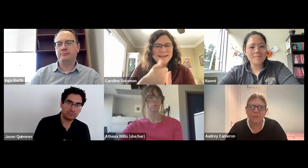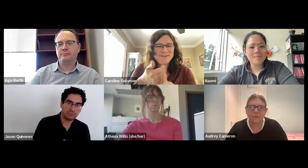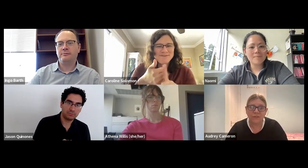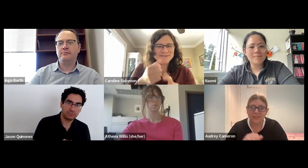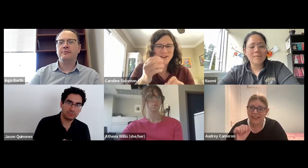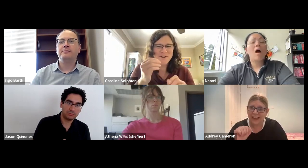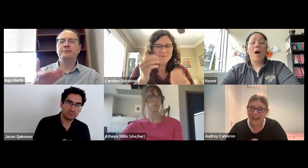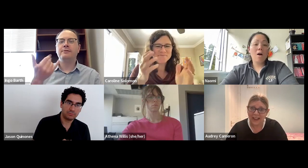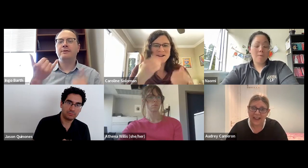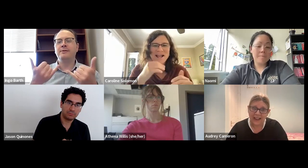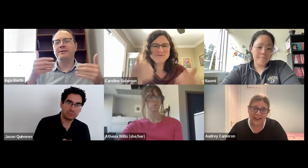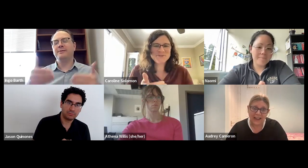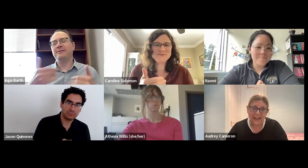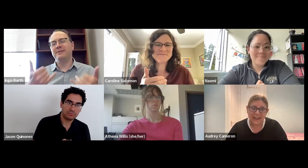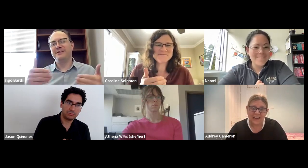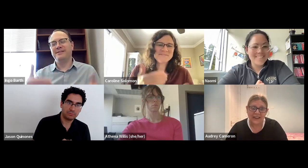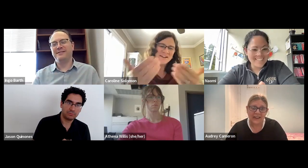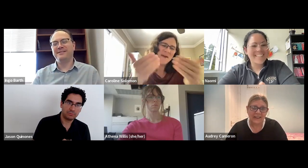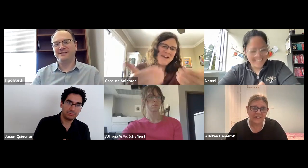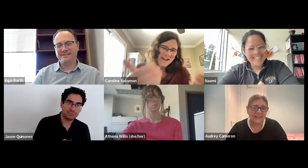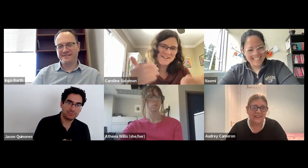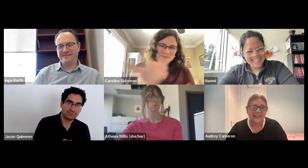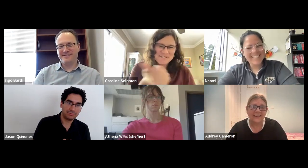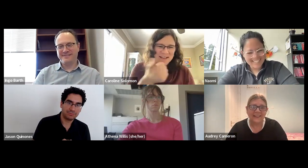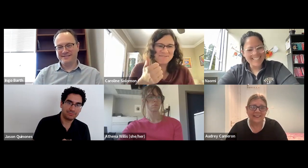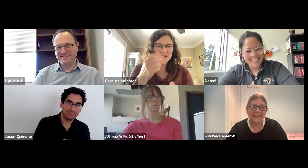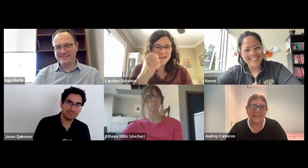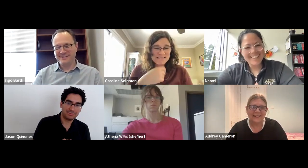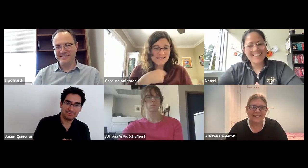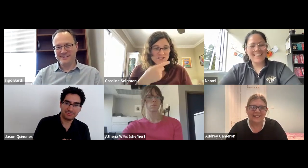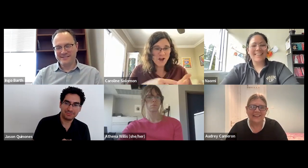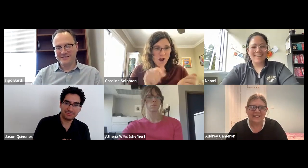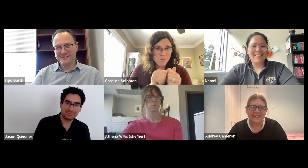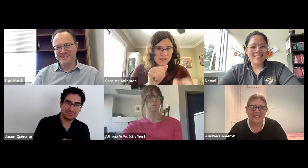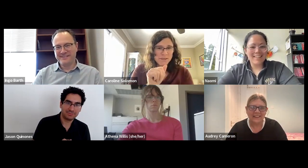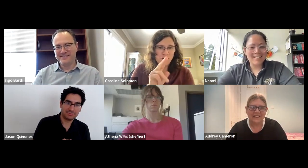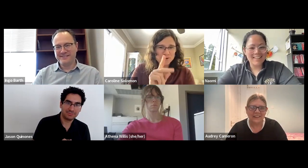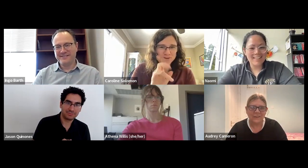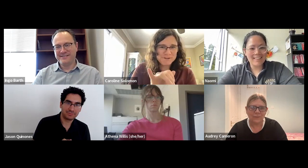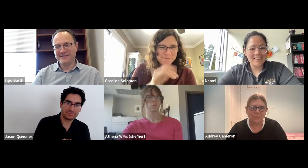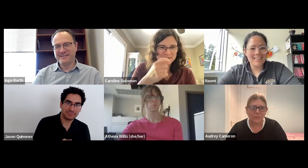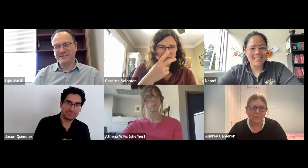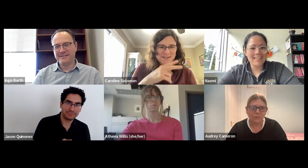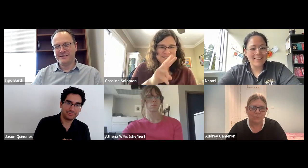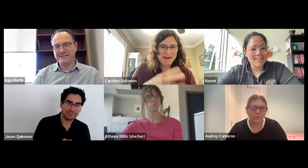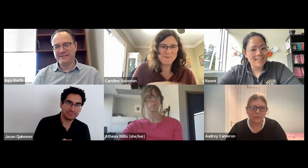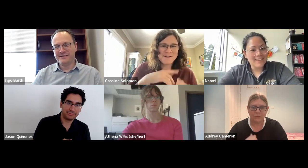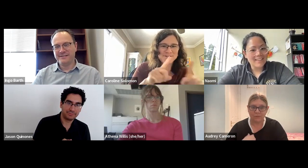Why don't we do introductions, actually? Yeah, let's go ahead and have people introduce. I guess start with